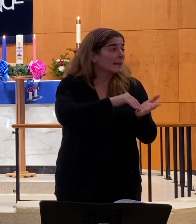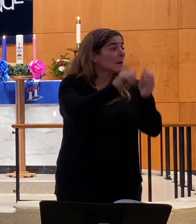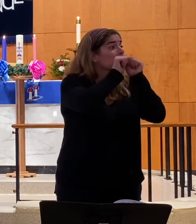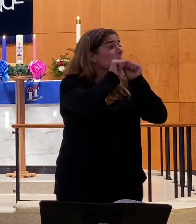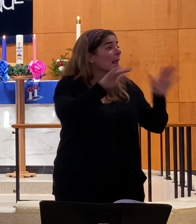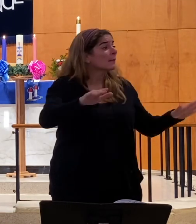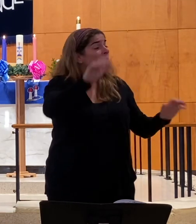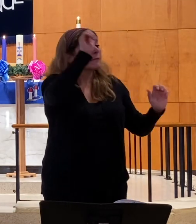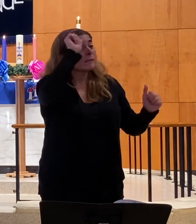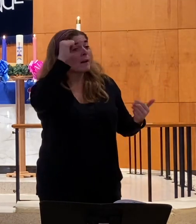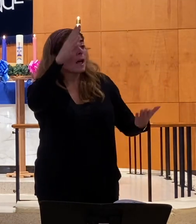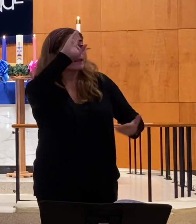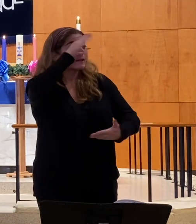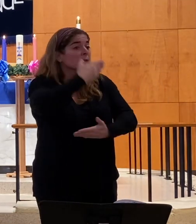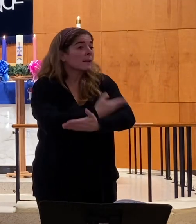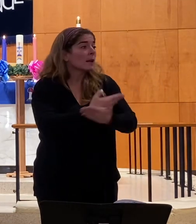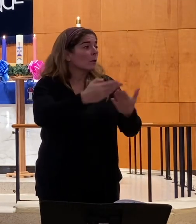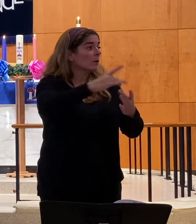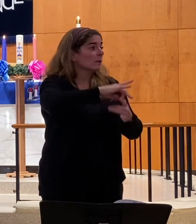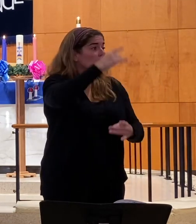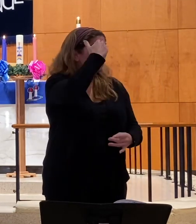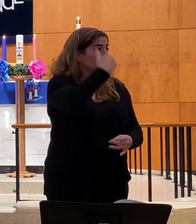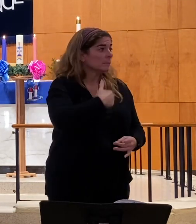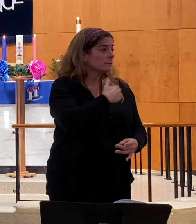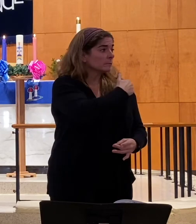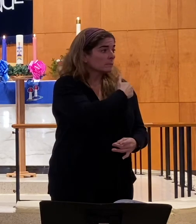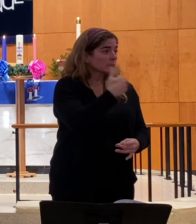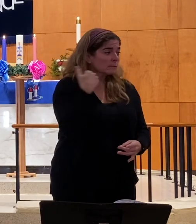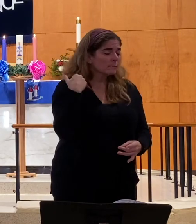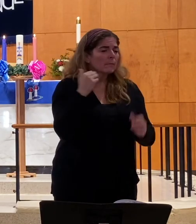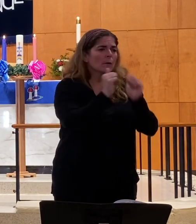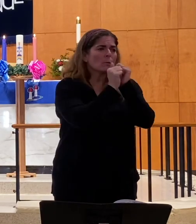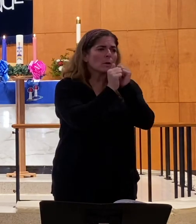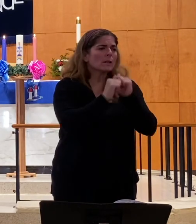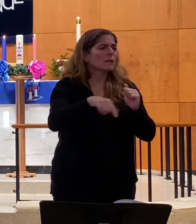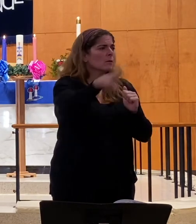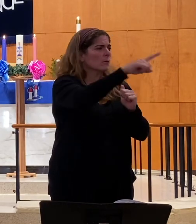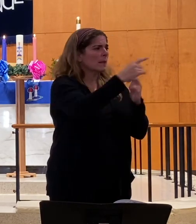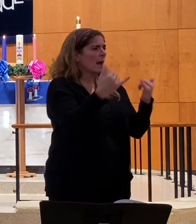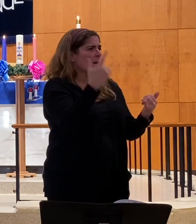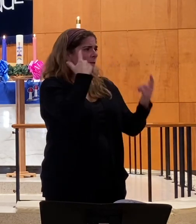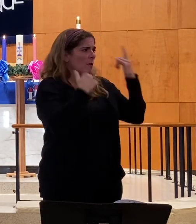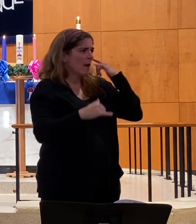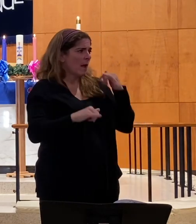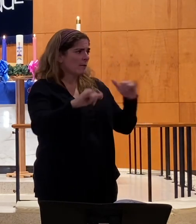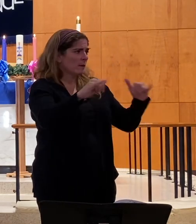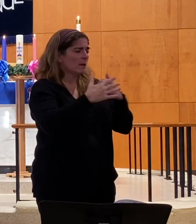of God, Father, Son, and Holy Spirit be with you now and forever.